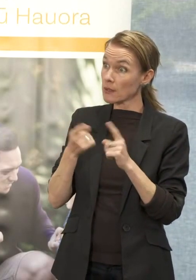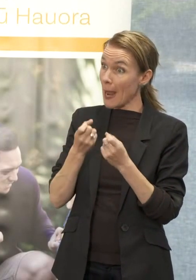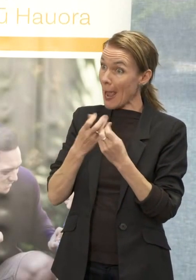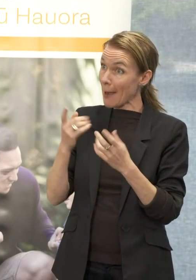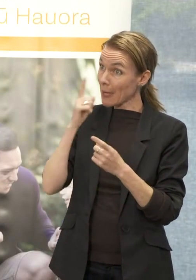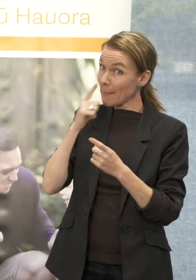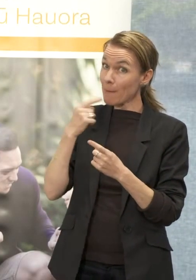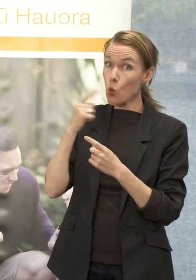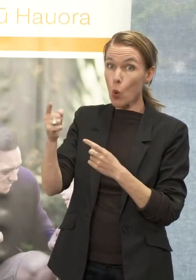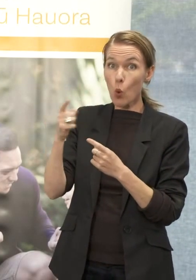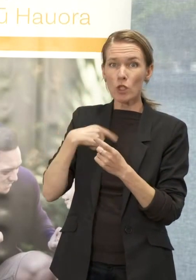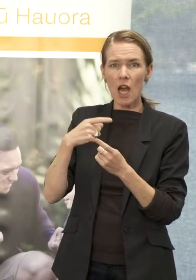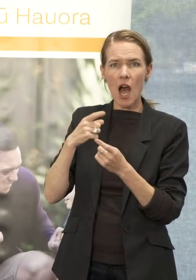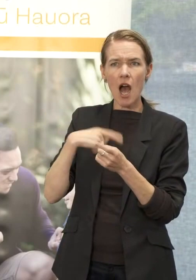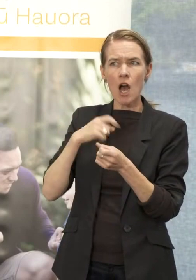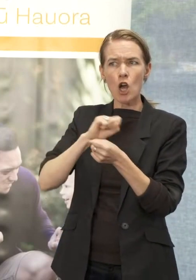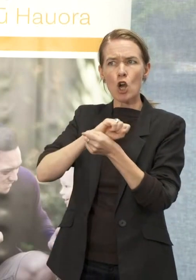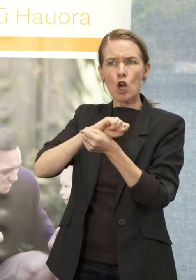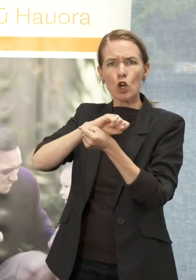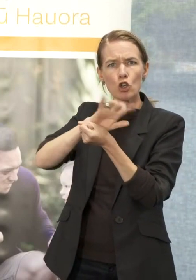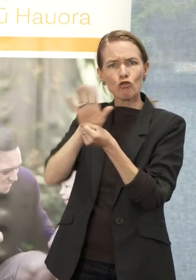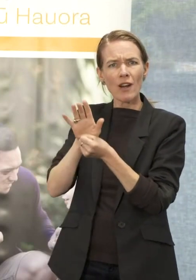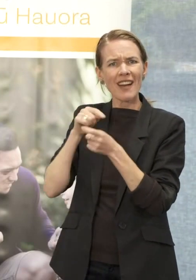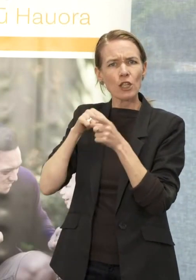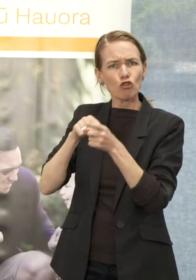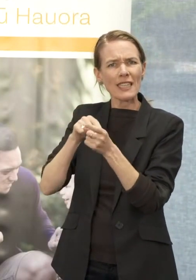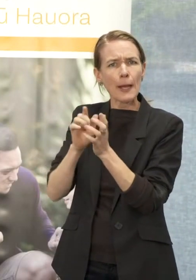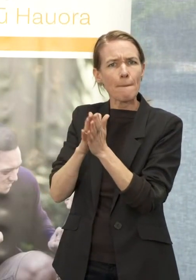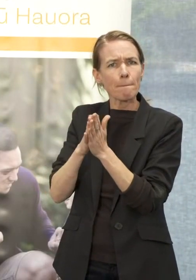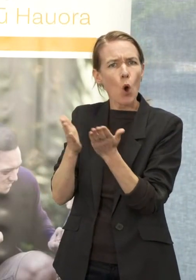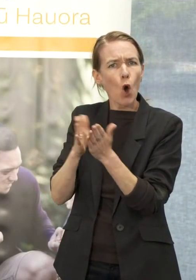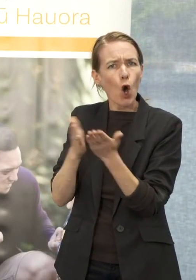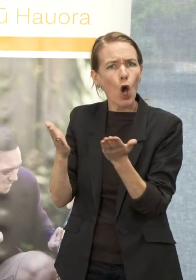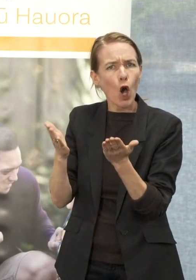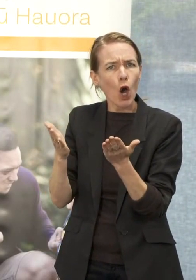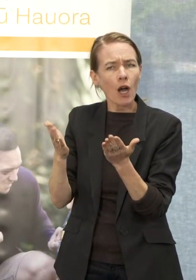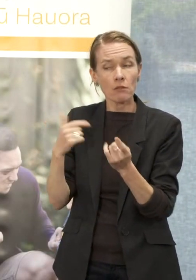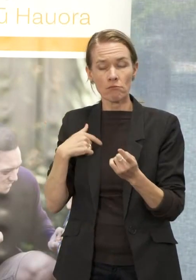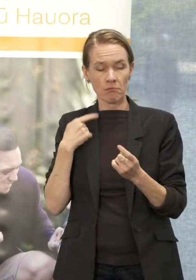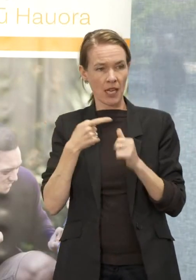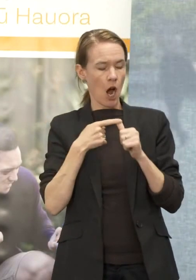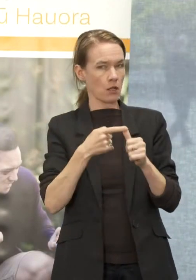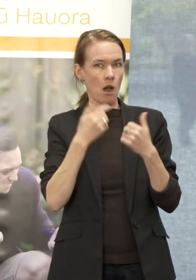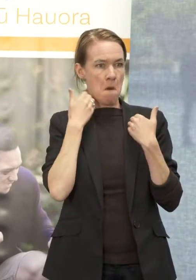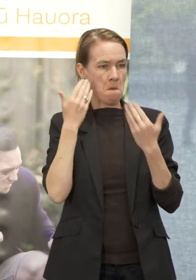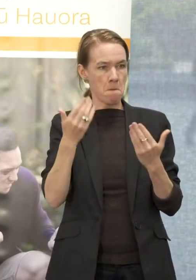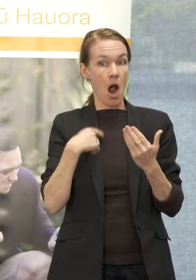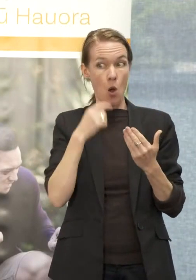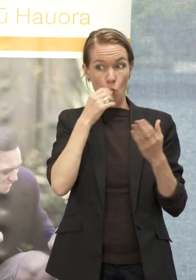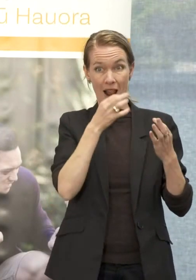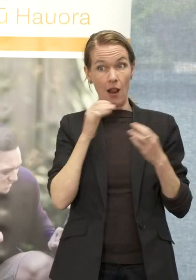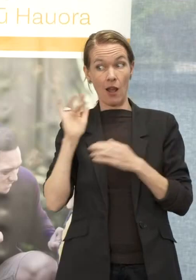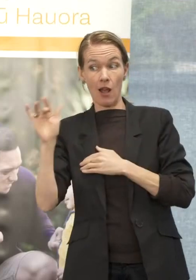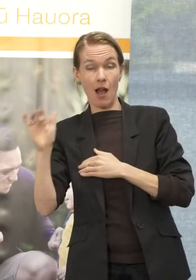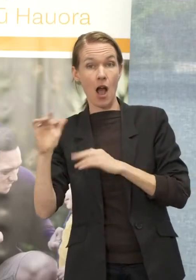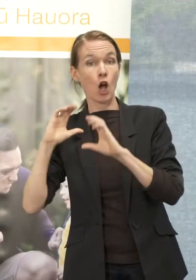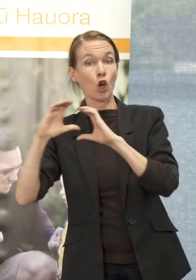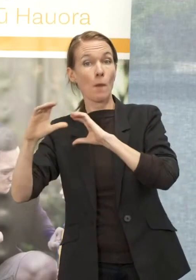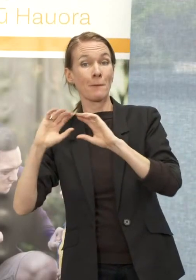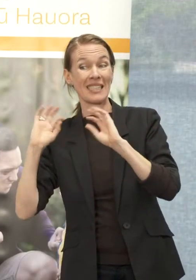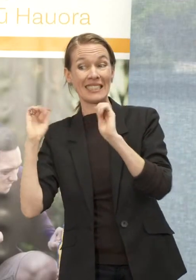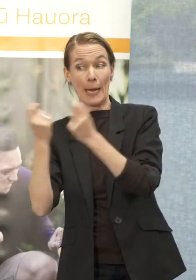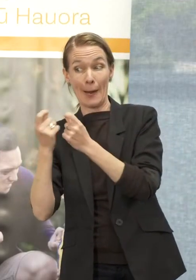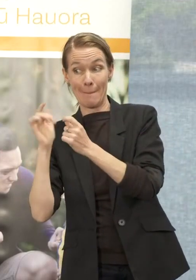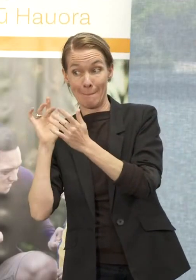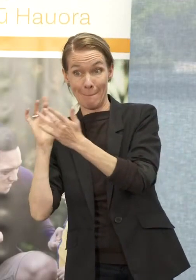The booklet, I'm sorry, I don't have any details on that, but we can get back to you with that. I'll get the comms team to respond to that. Was Are we ready for it?